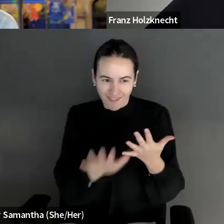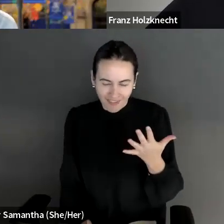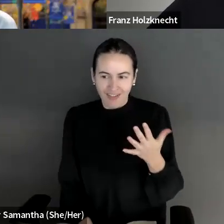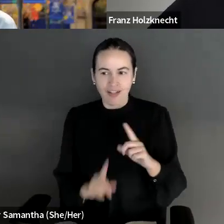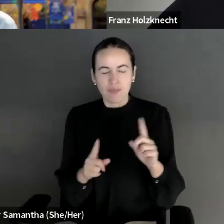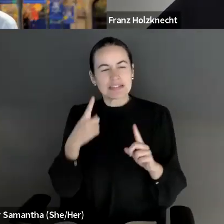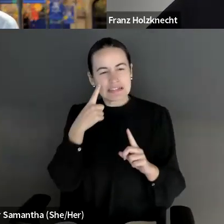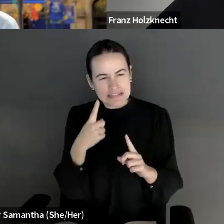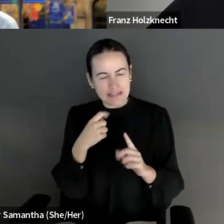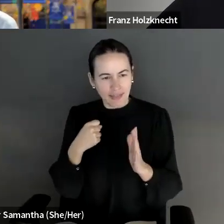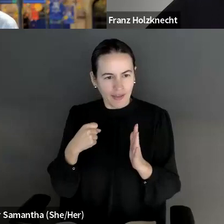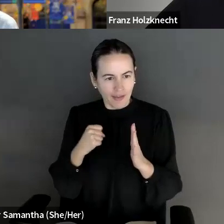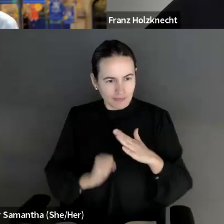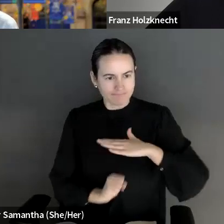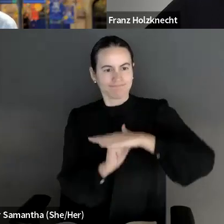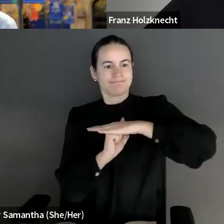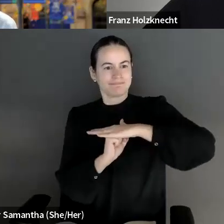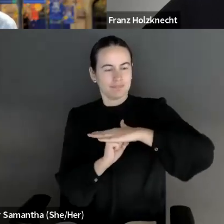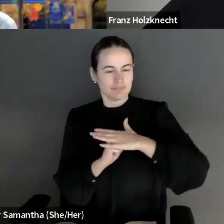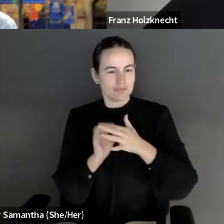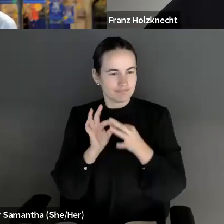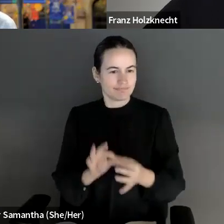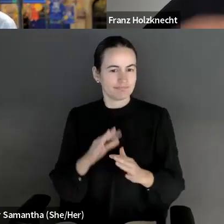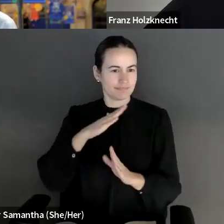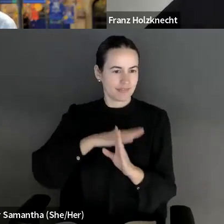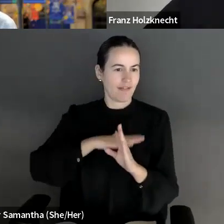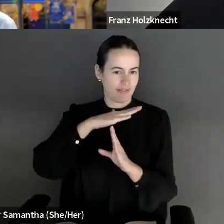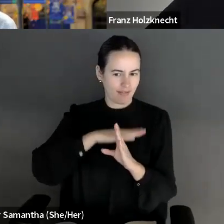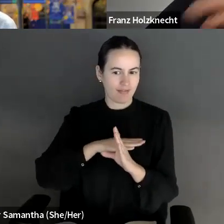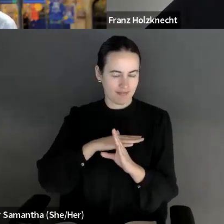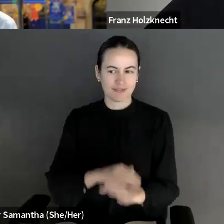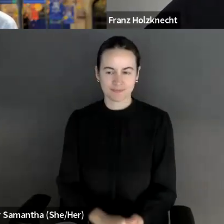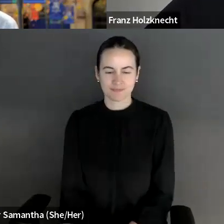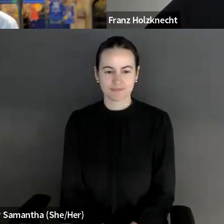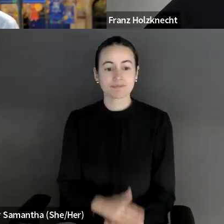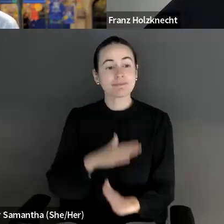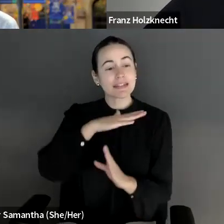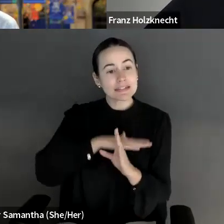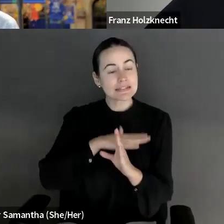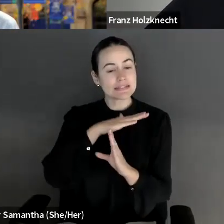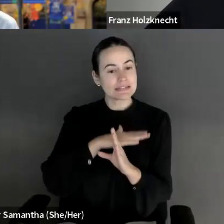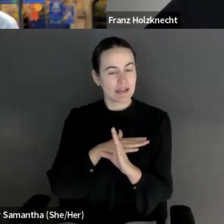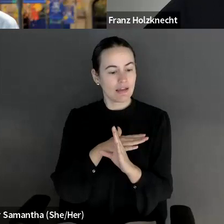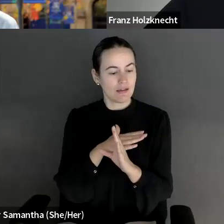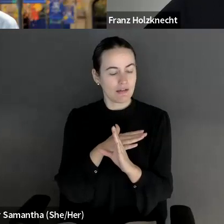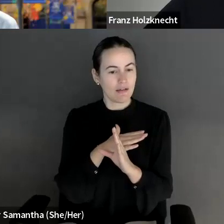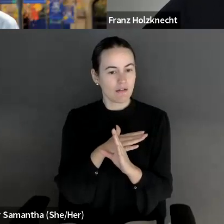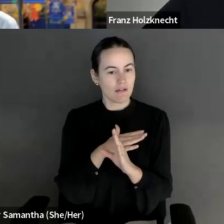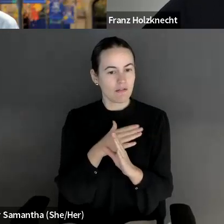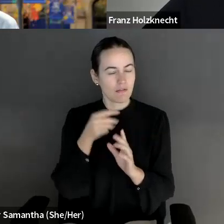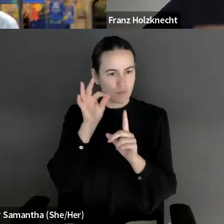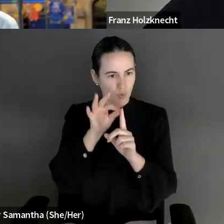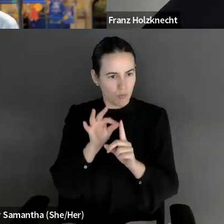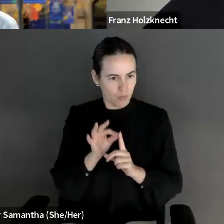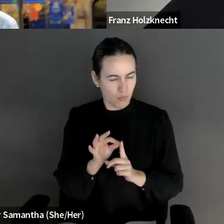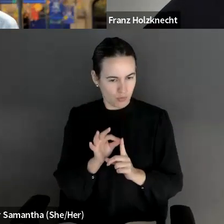thresholds of the scale, and each of the scale points was modal, but